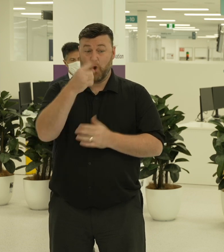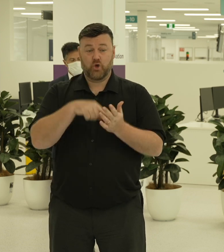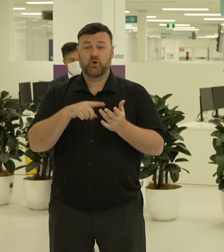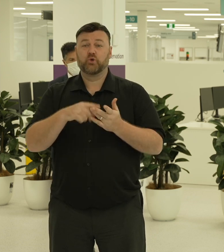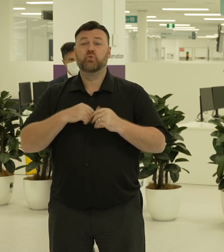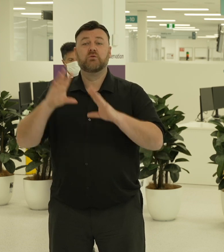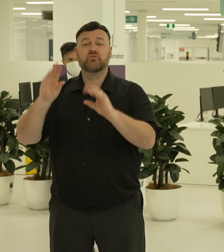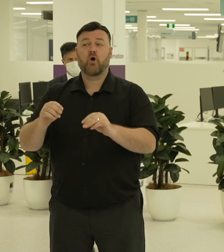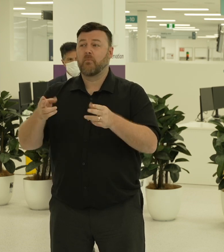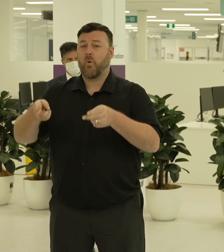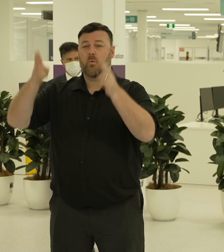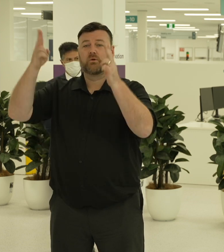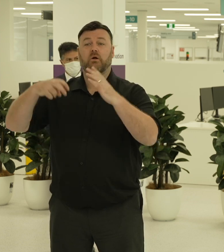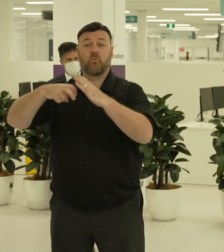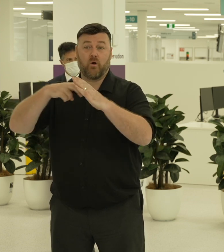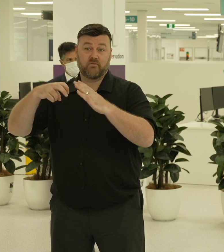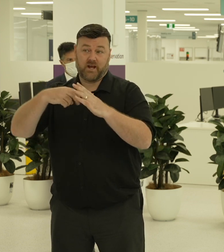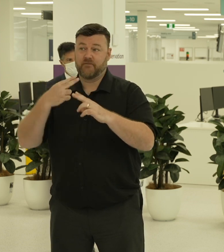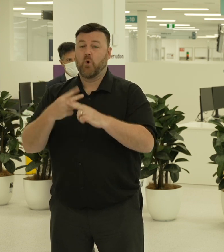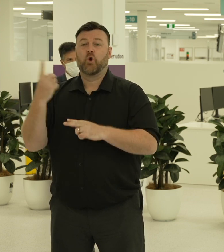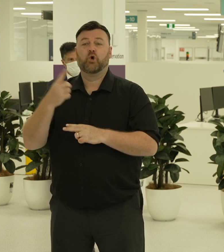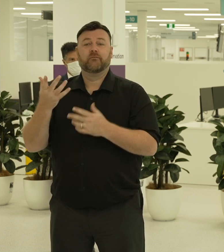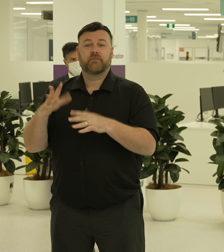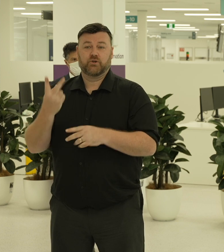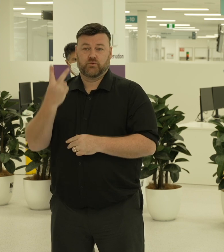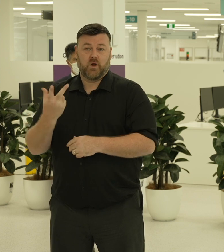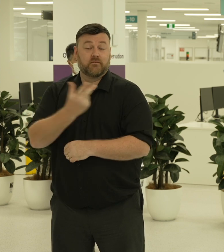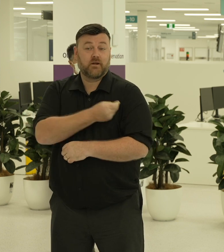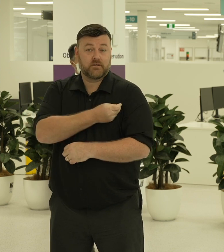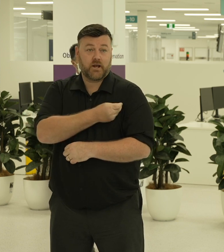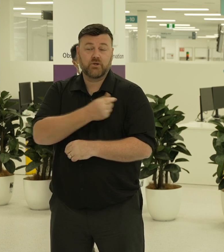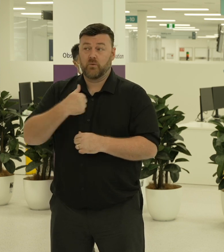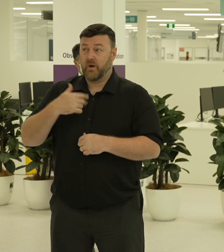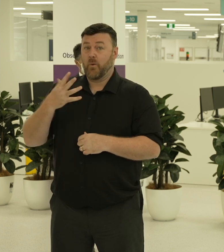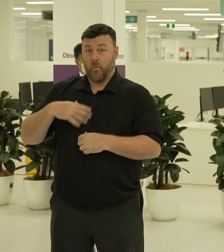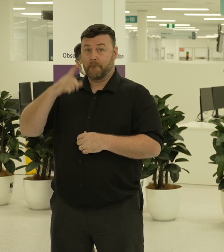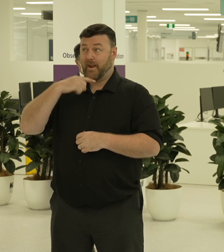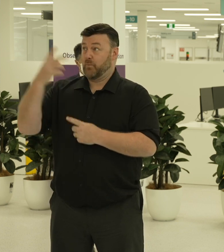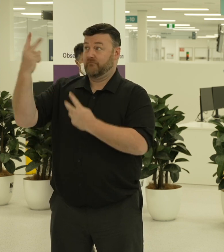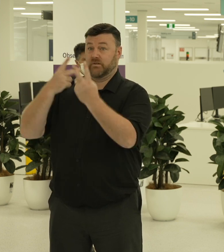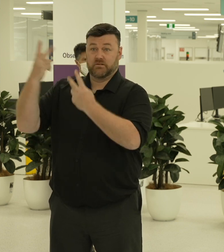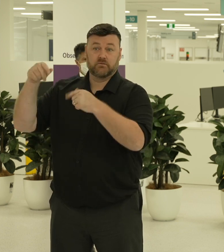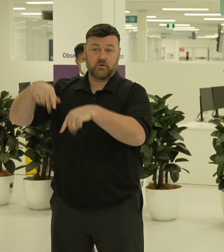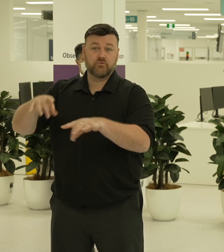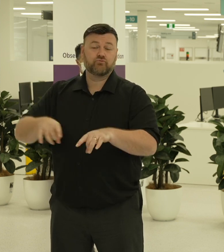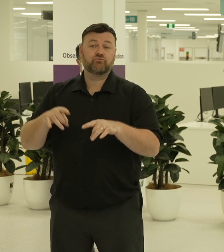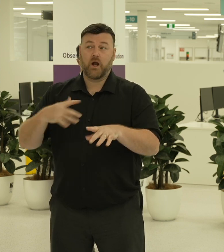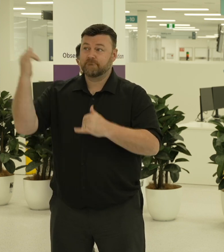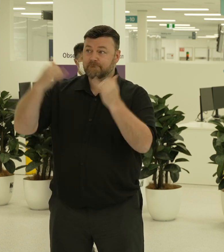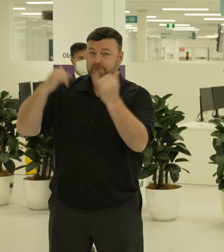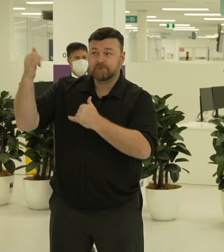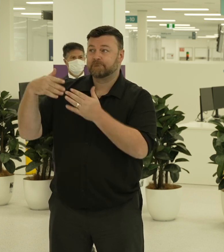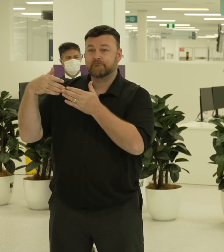are vaccinated, fully vaccinated, and we want tourism to come back. That's just not important